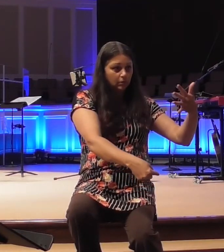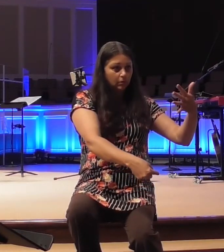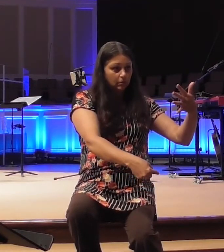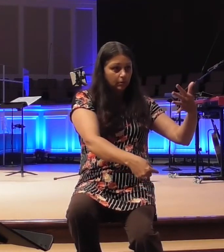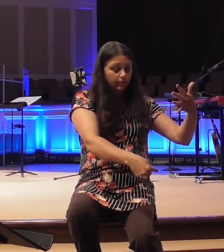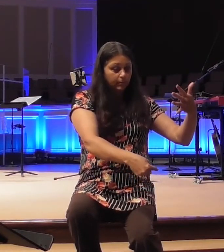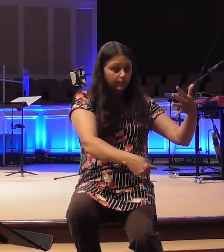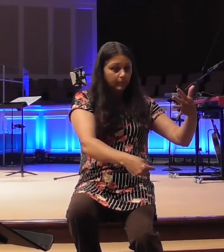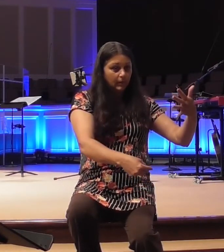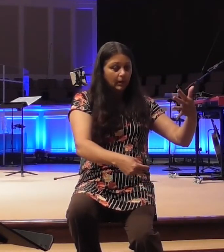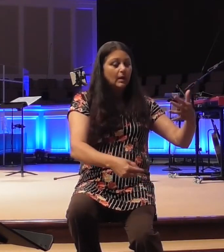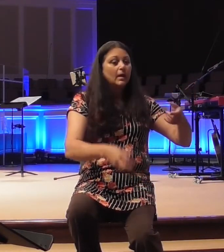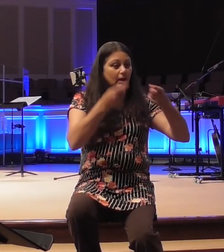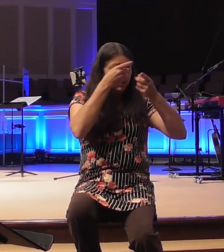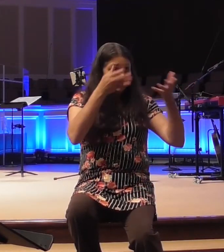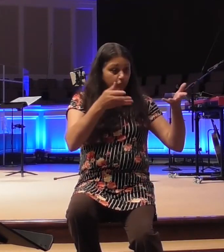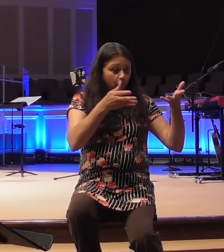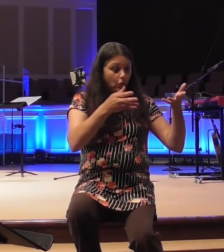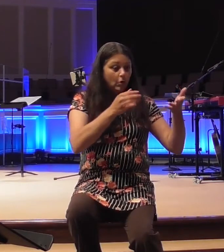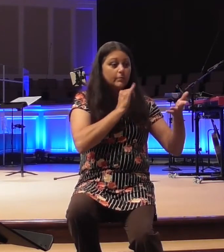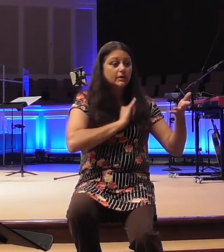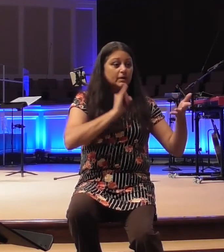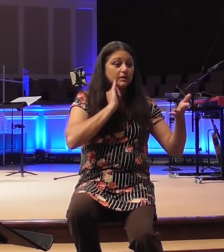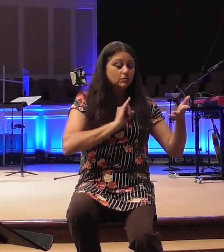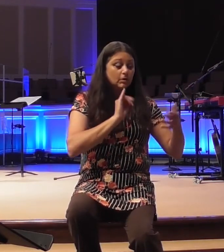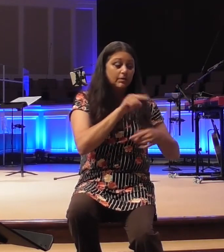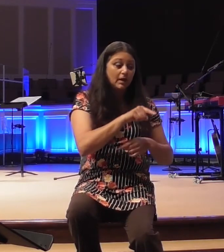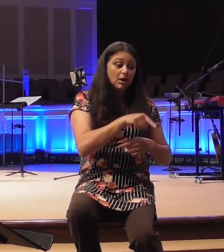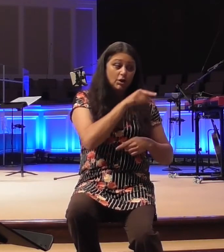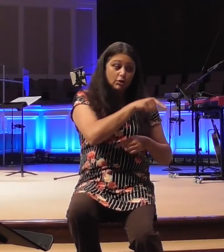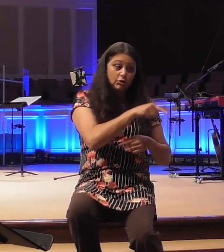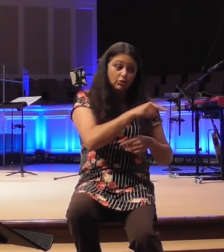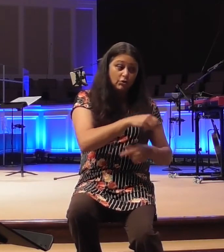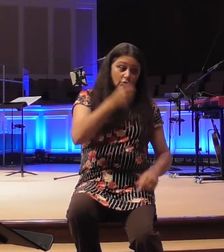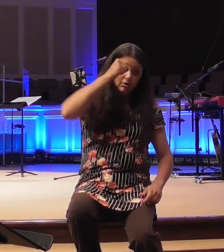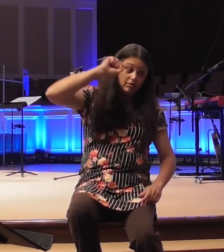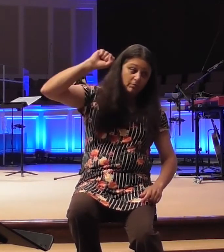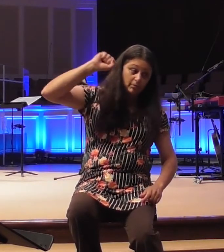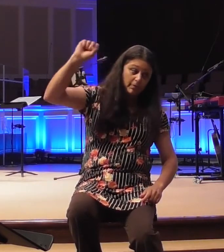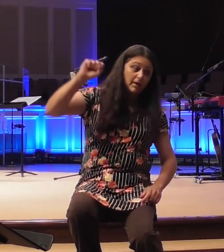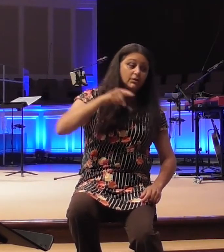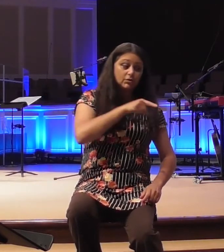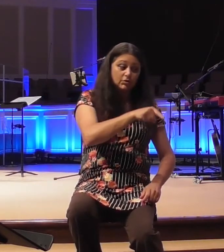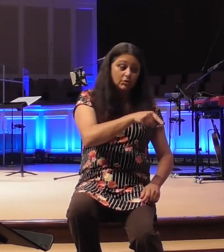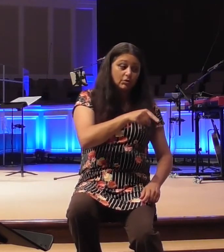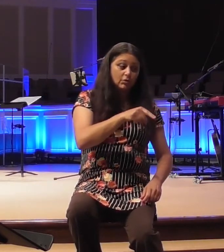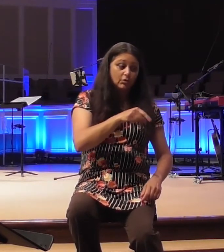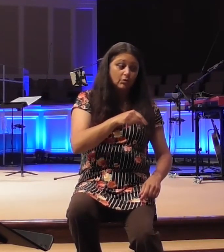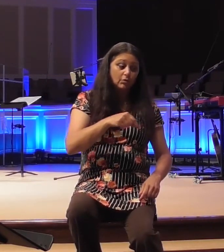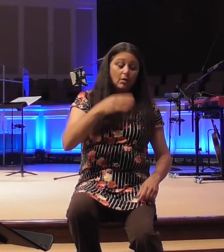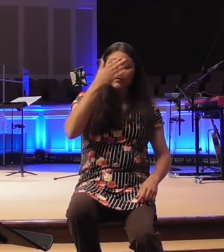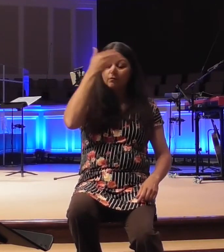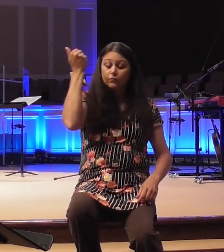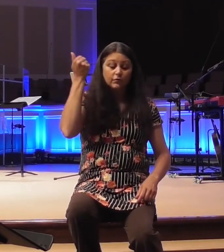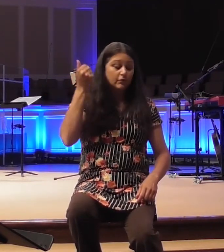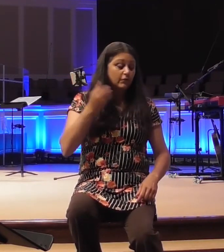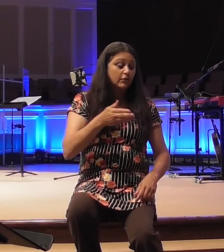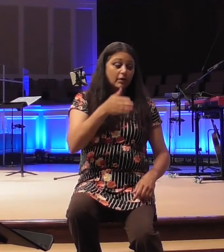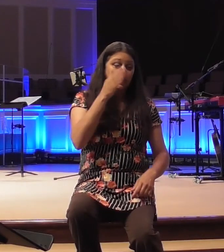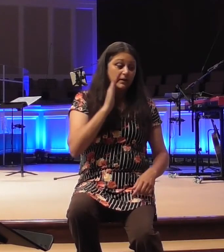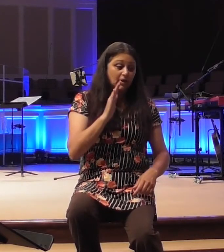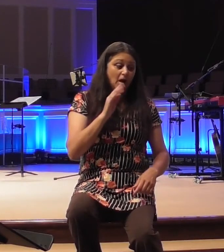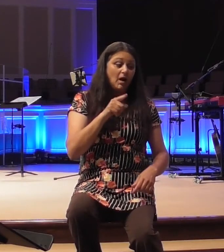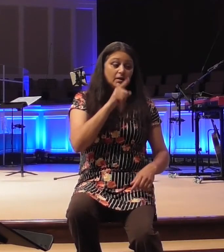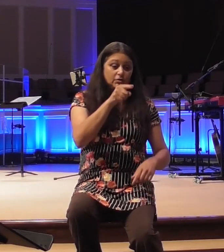Israel, you're going to rebel and you're going to resist and you're going to look out for yourself and you're going to forget God. And as a result, you're going to experience the consequences of exile. But you